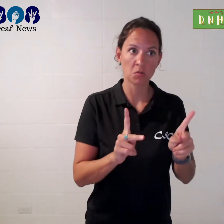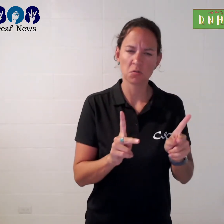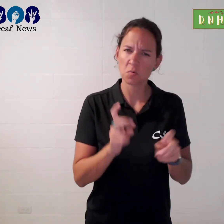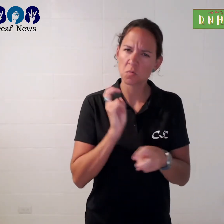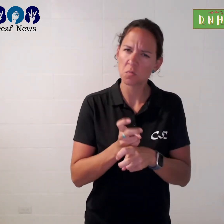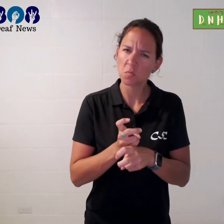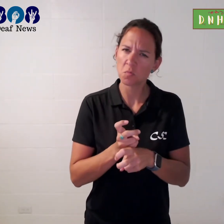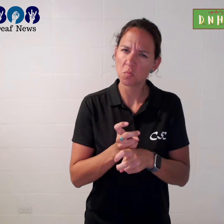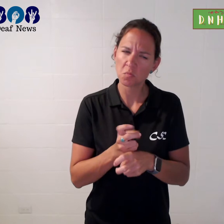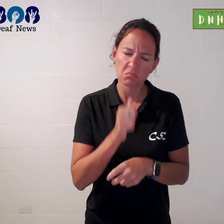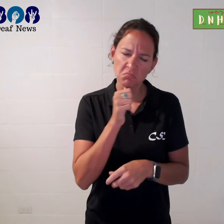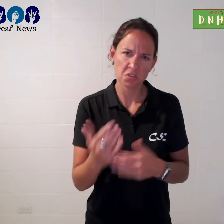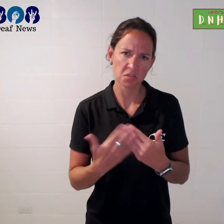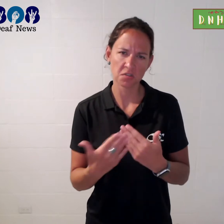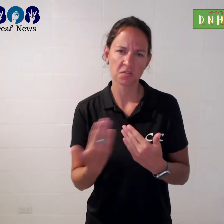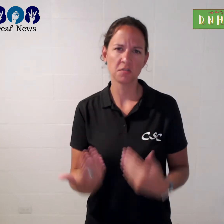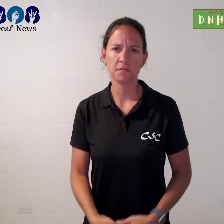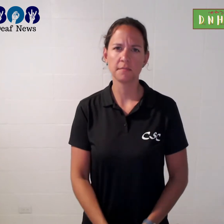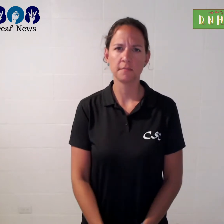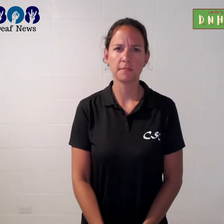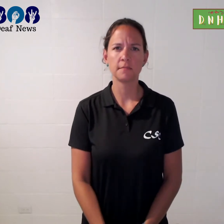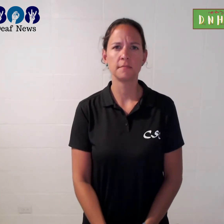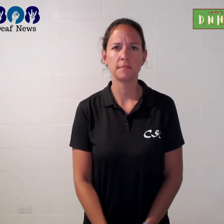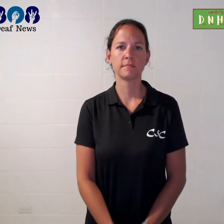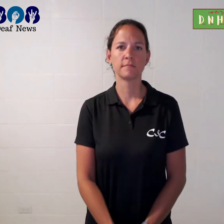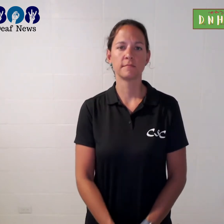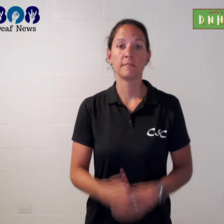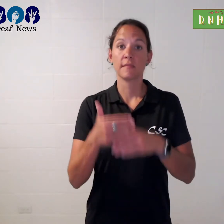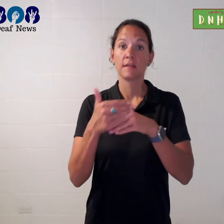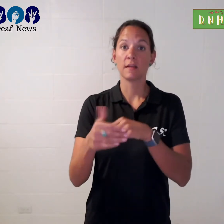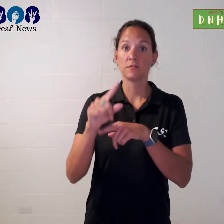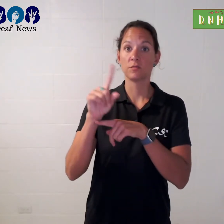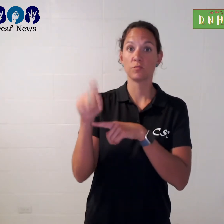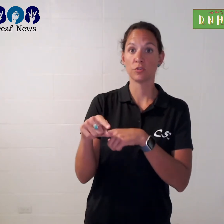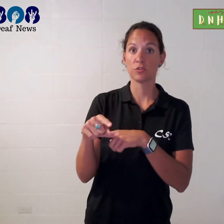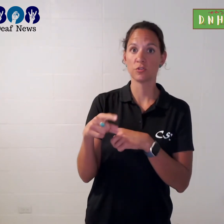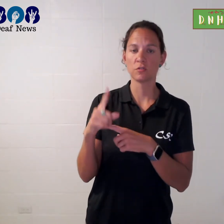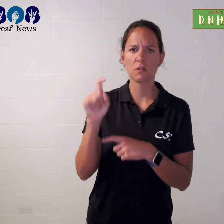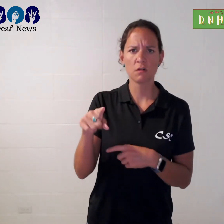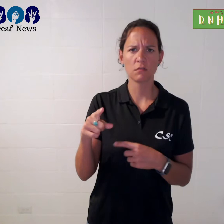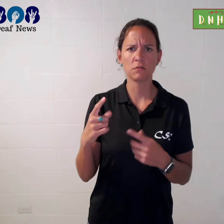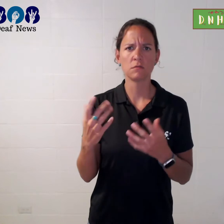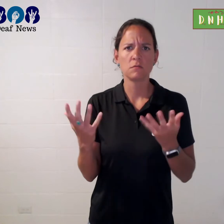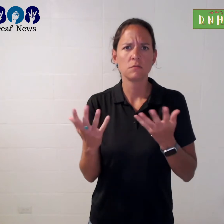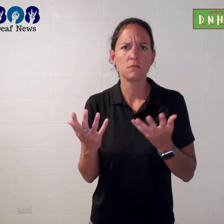low. The virus doesn't spread easily from person to person.